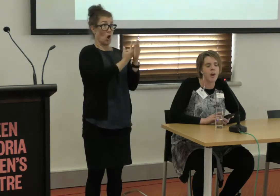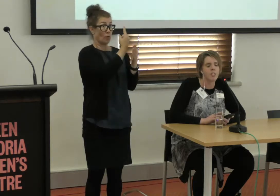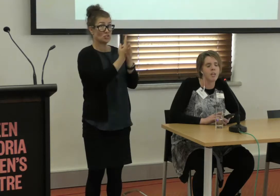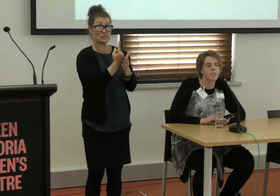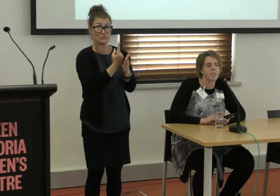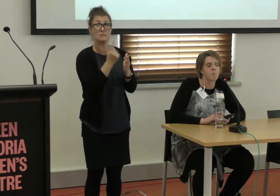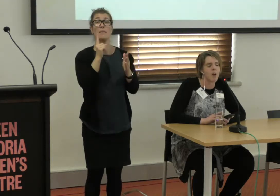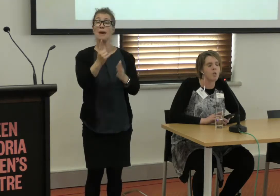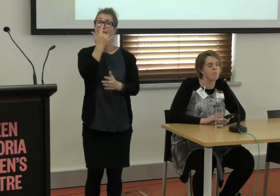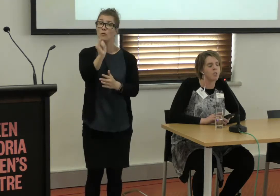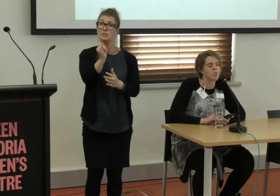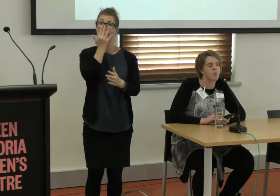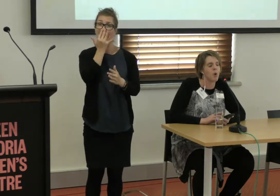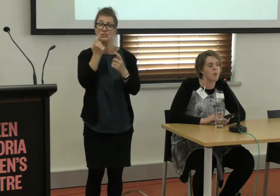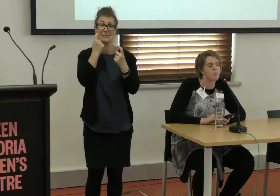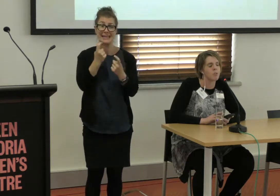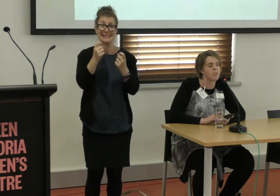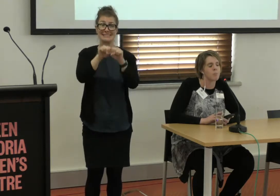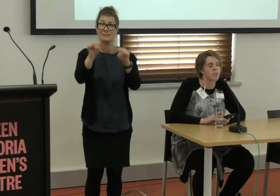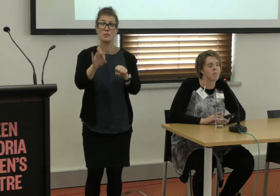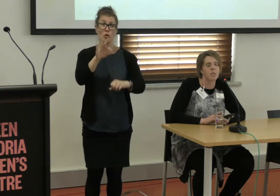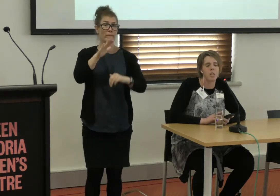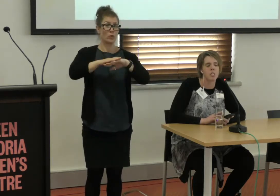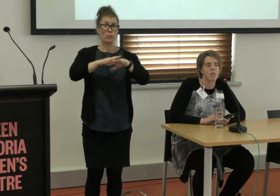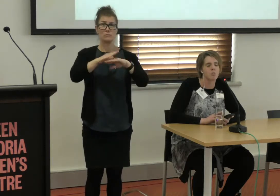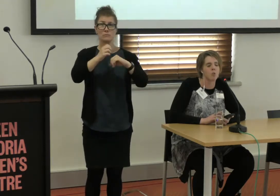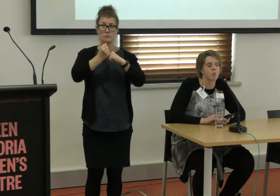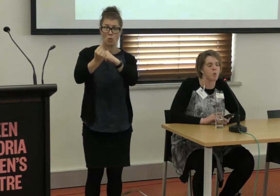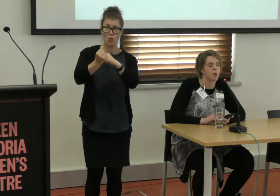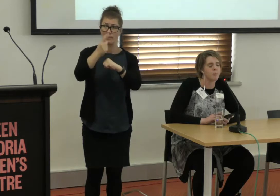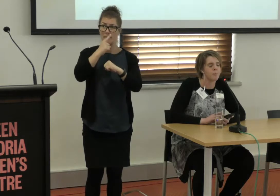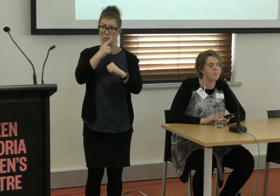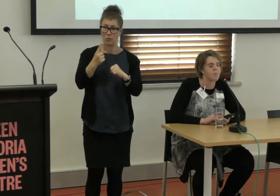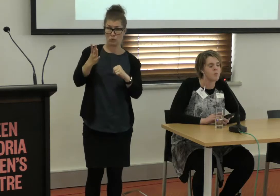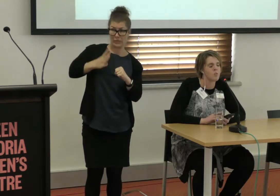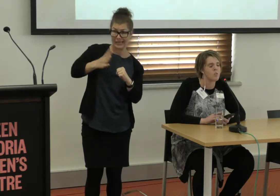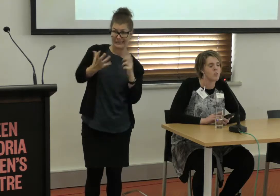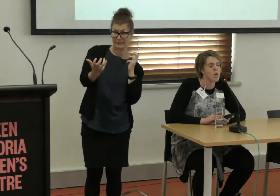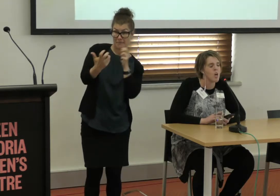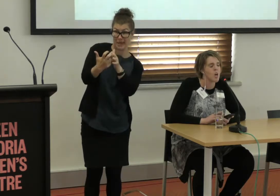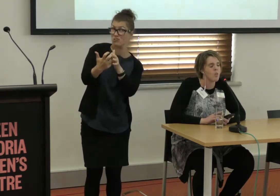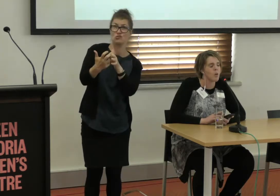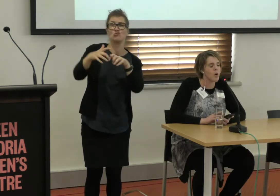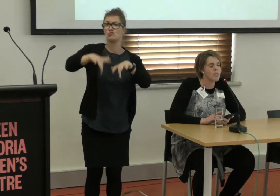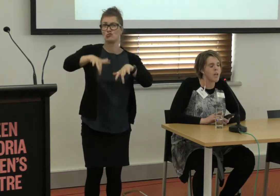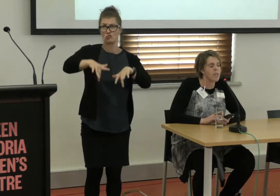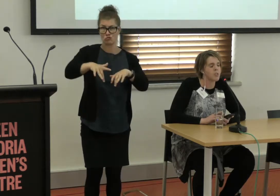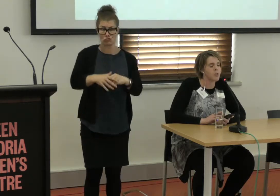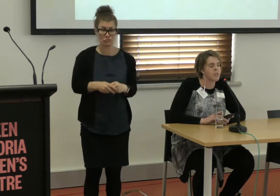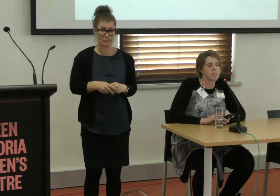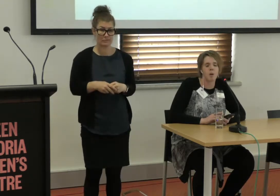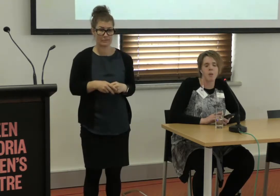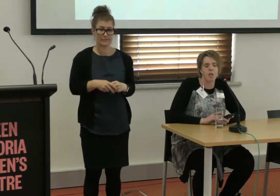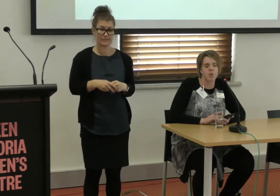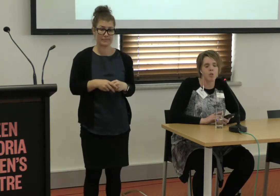the aged care system may not fully support people's disability-related needs for support. We're going to get into